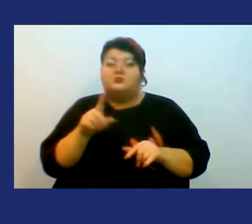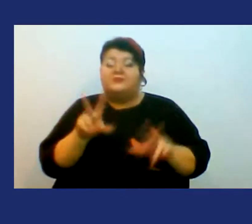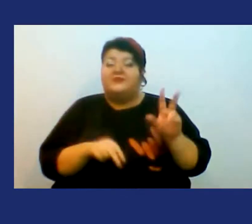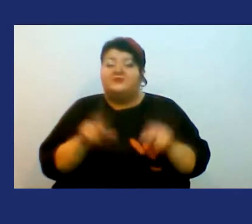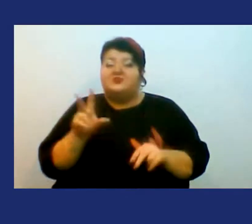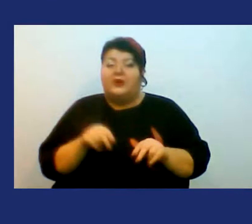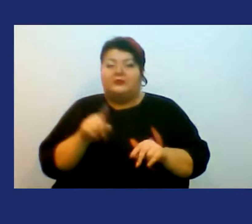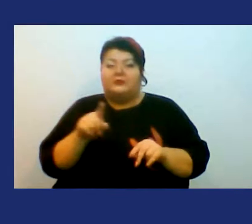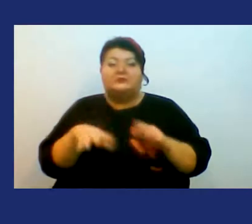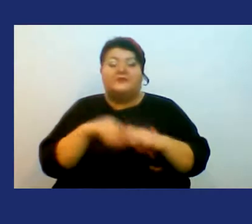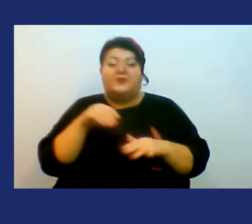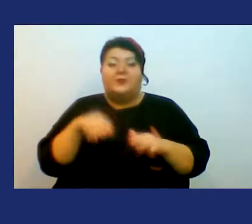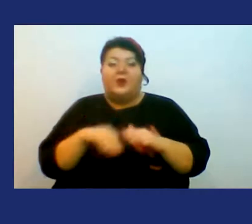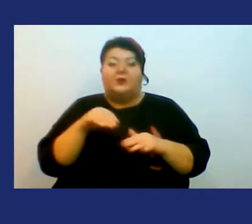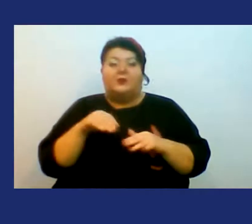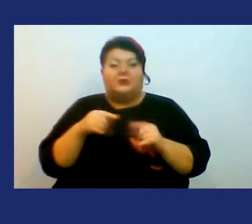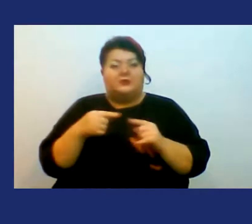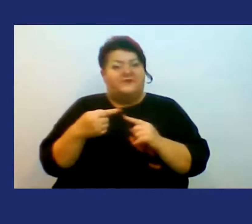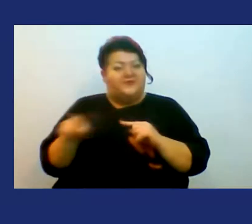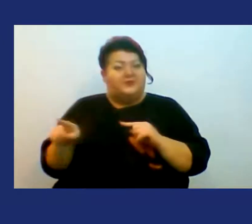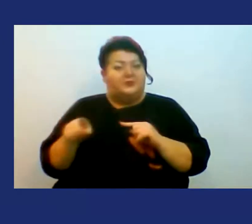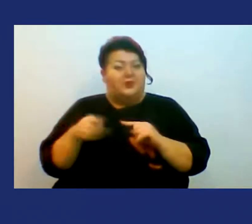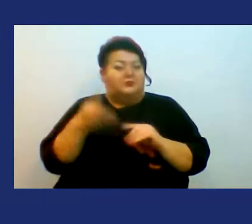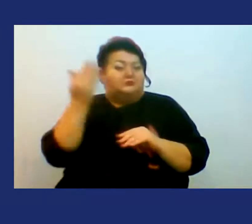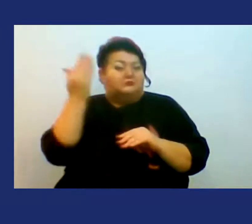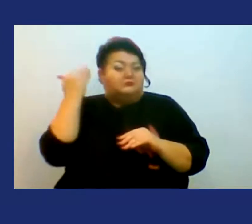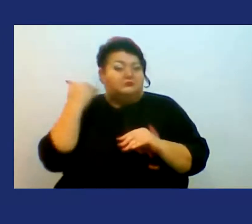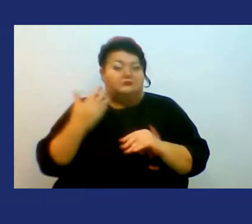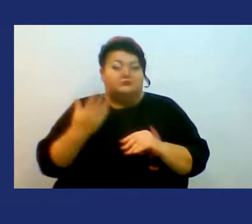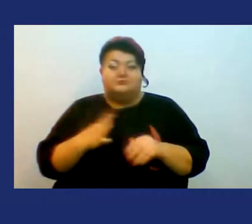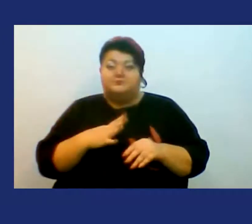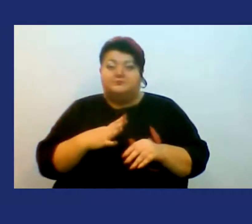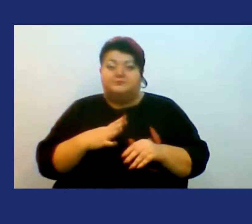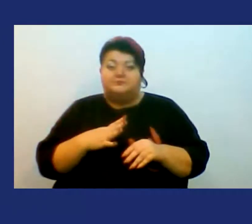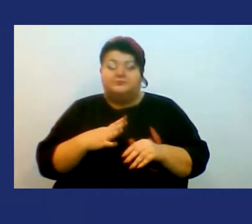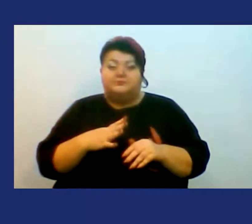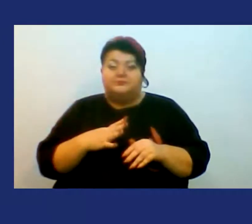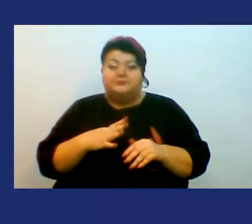Yeah, a lot of people have voted early here. Over 60% of Wisconsinites have